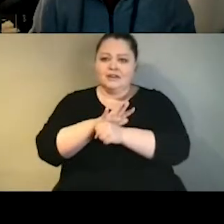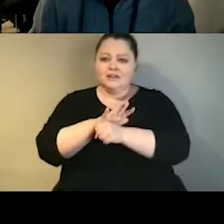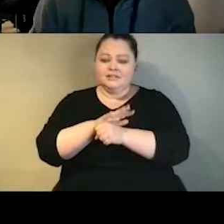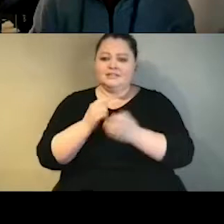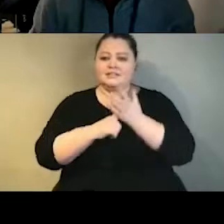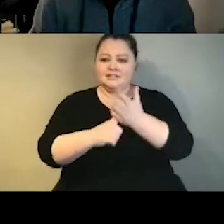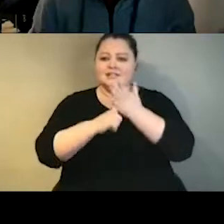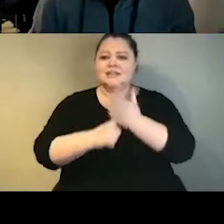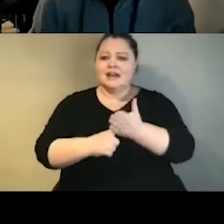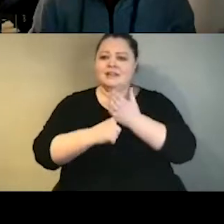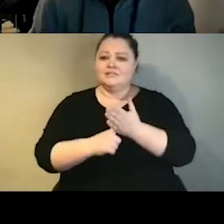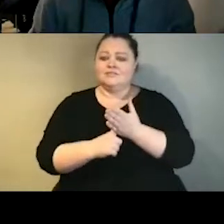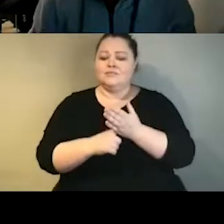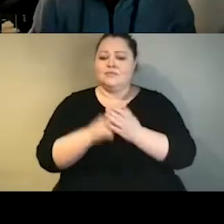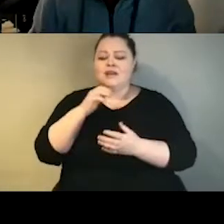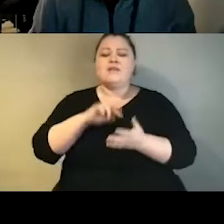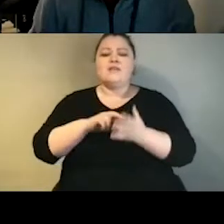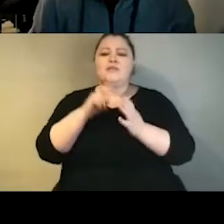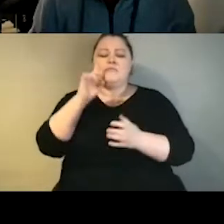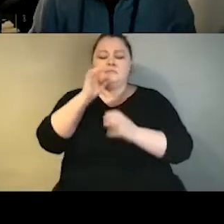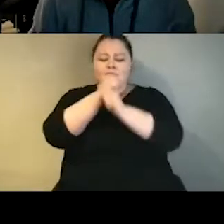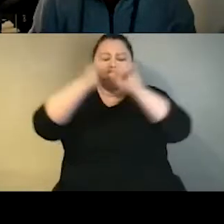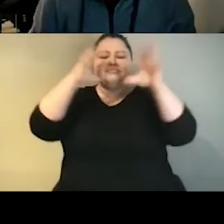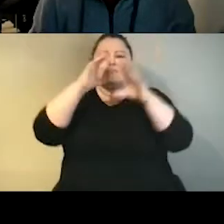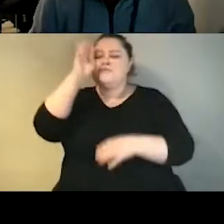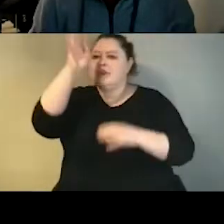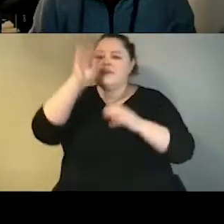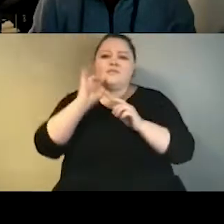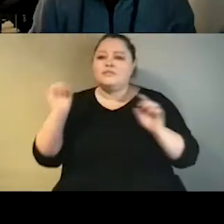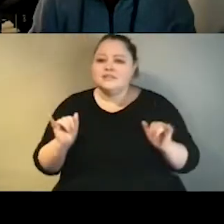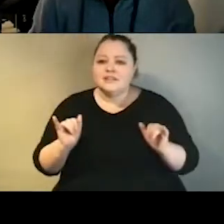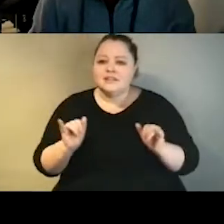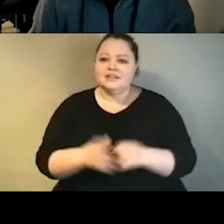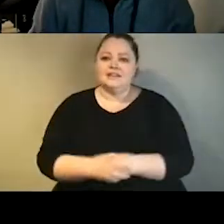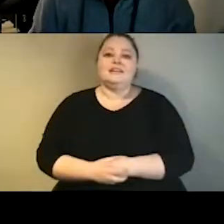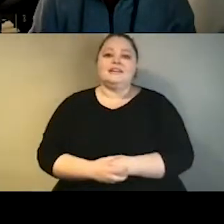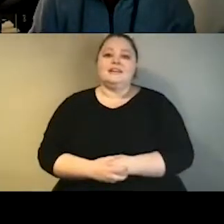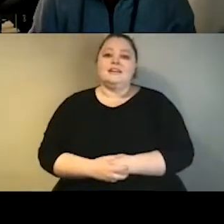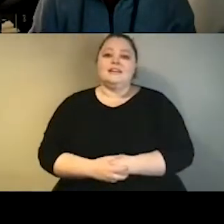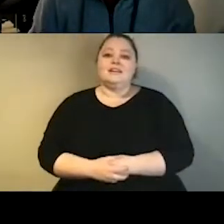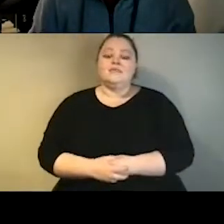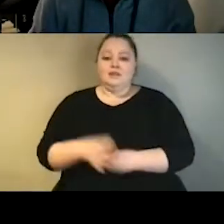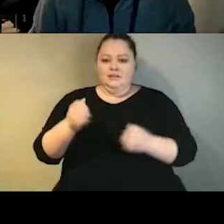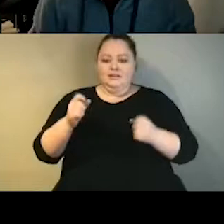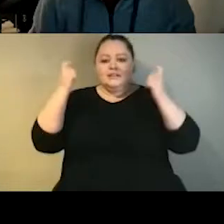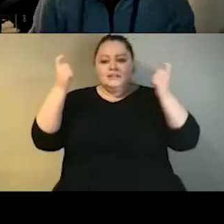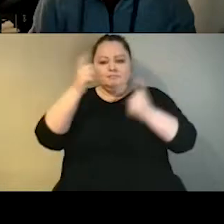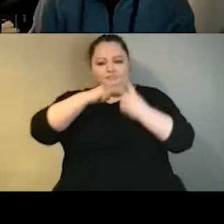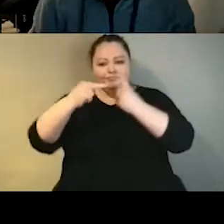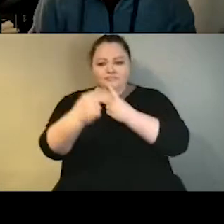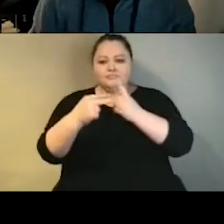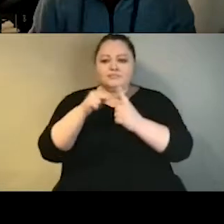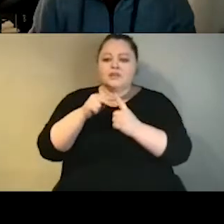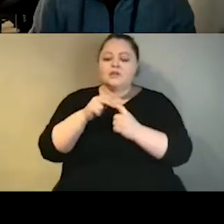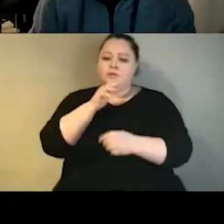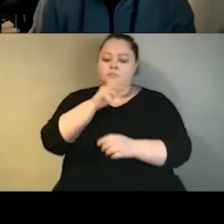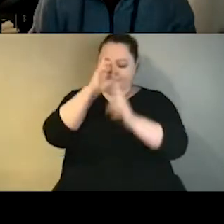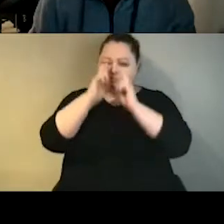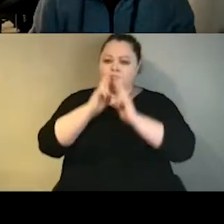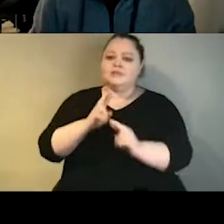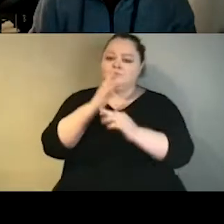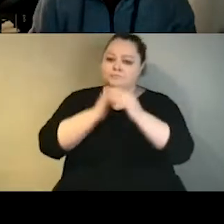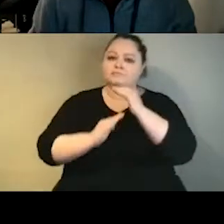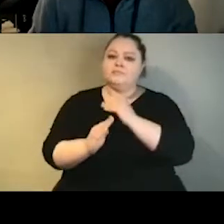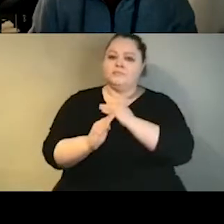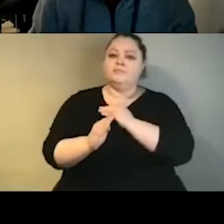what it means to be creative. We will celebrate multiple approaches and points of view, and we will be mindful and purposeful in building a culture where